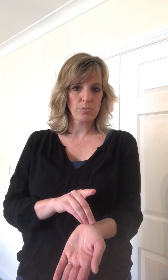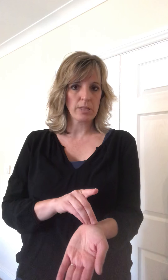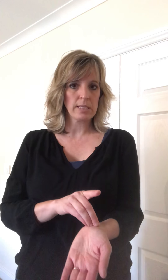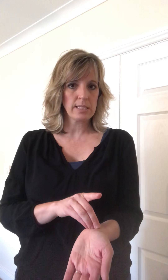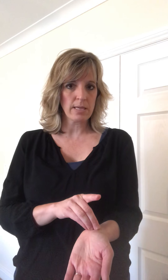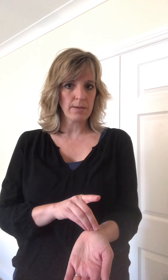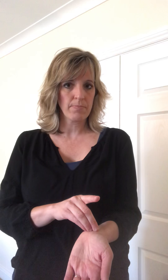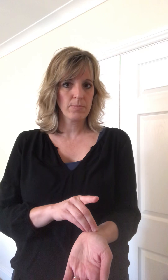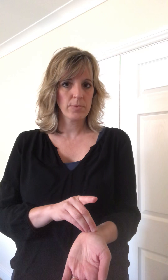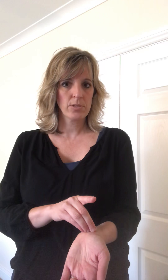with the D.